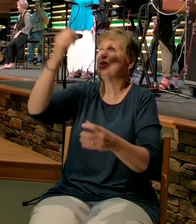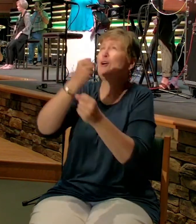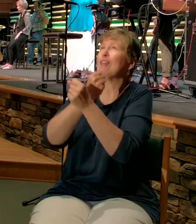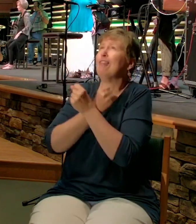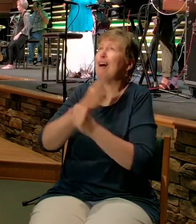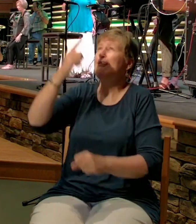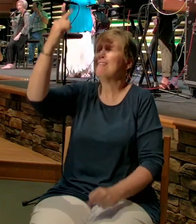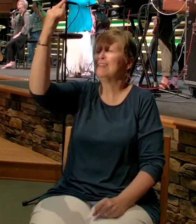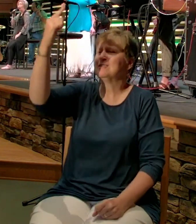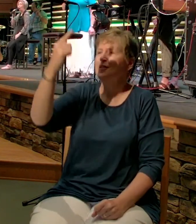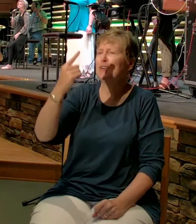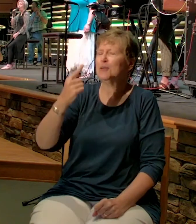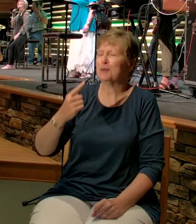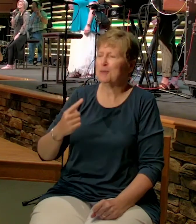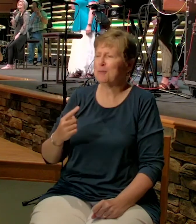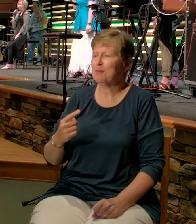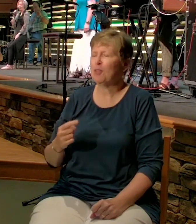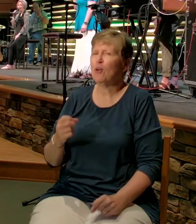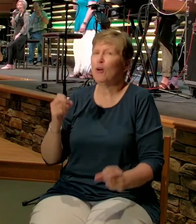down. 1, 2, 3.